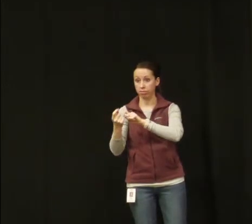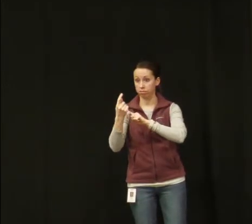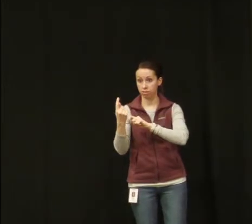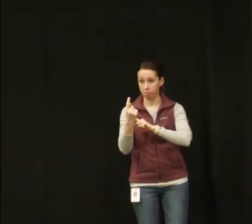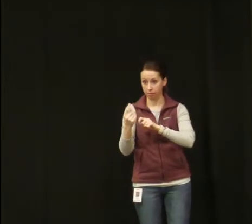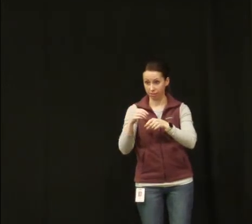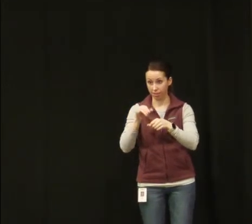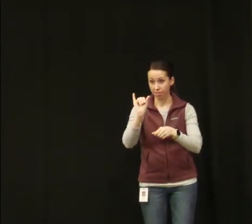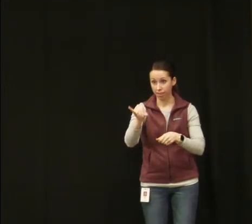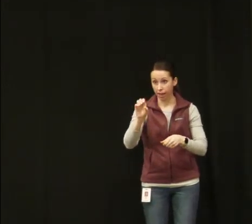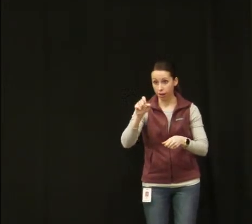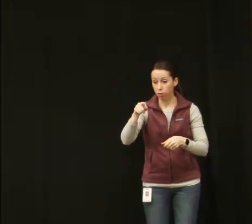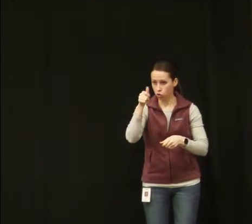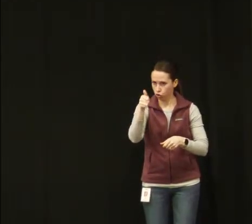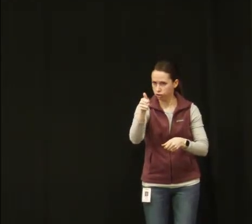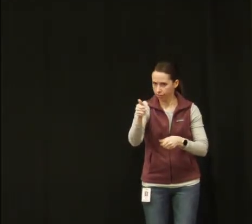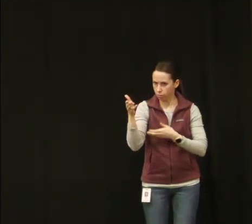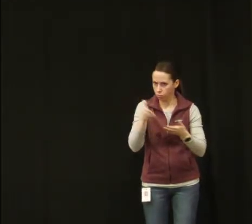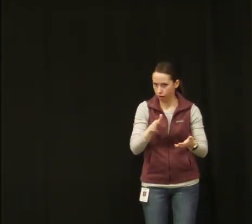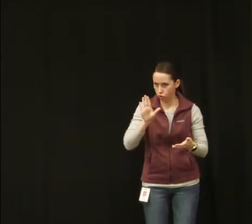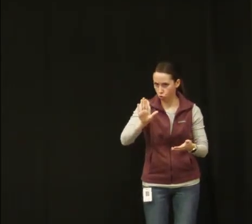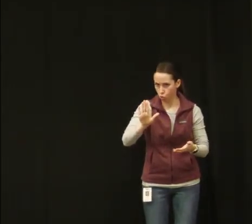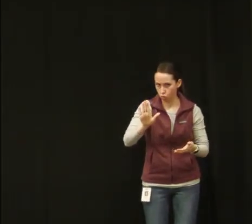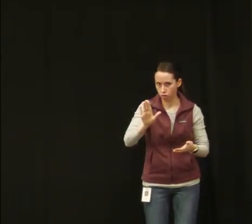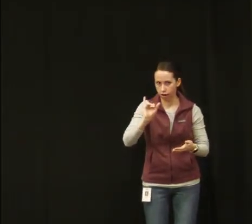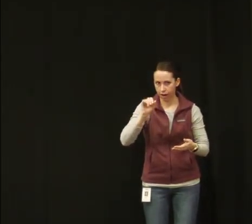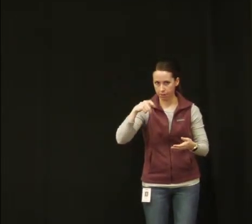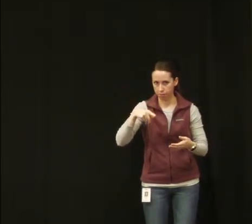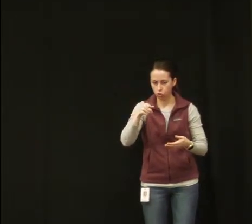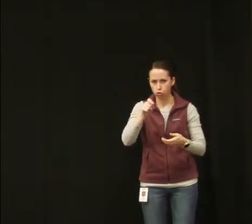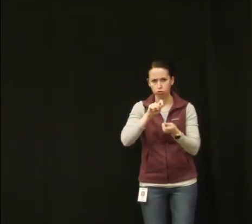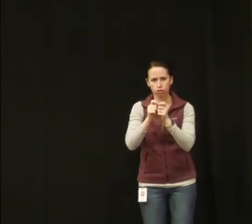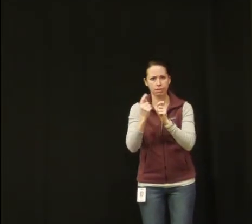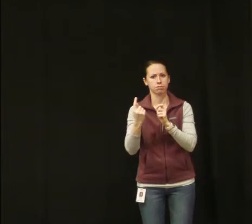one that you brought. in the one that you brought?